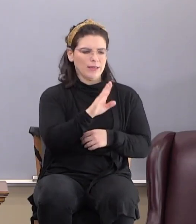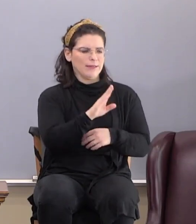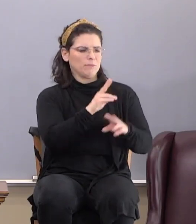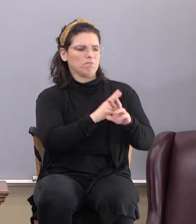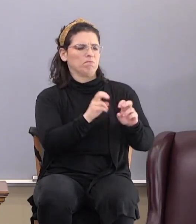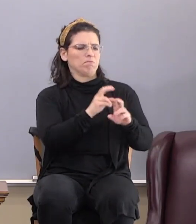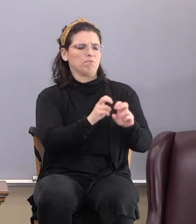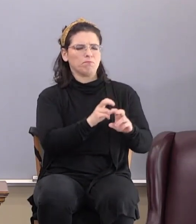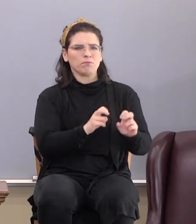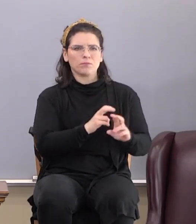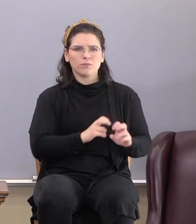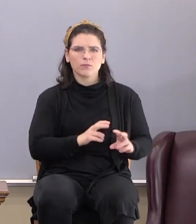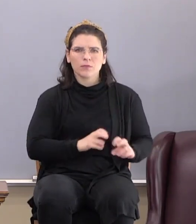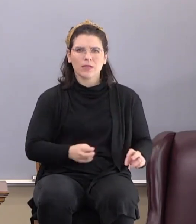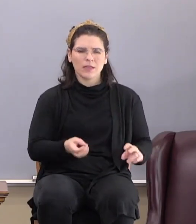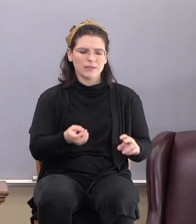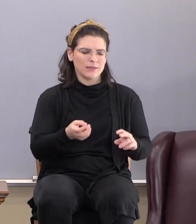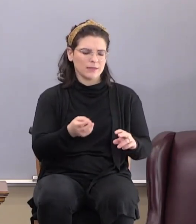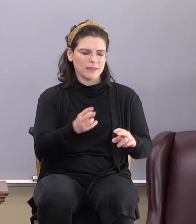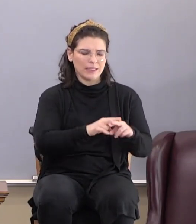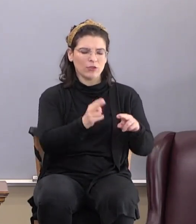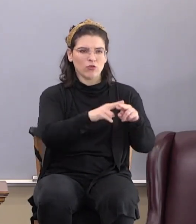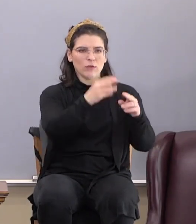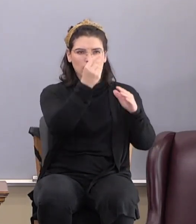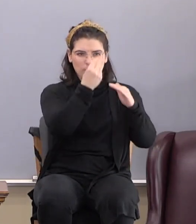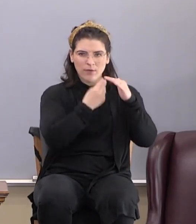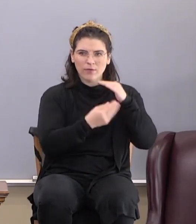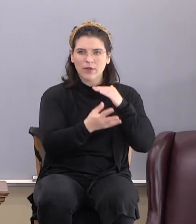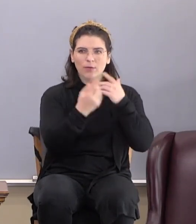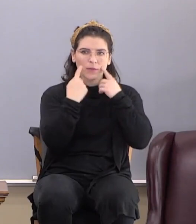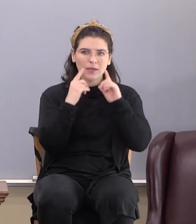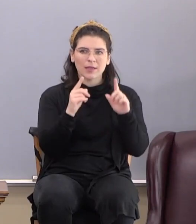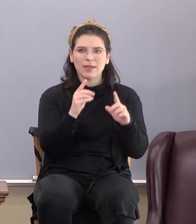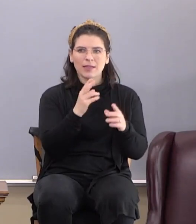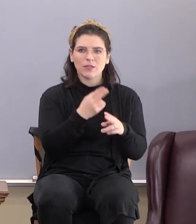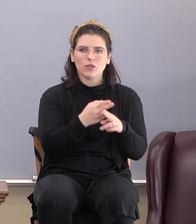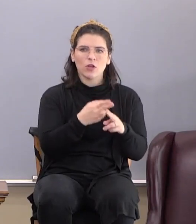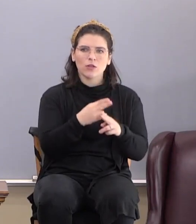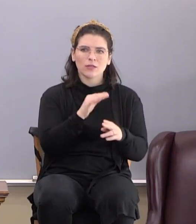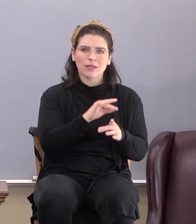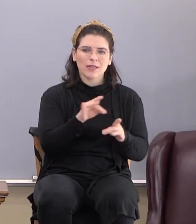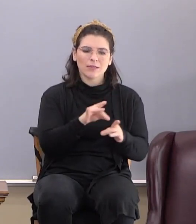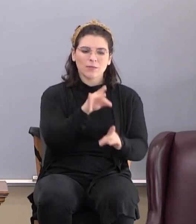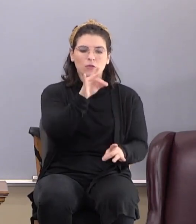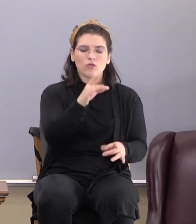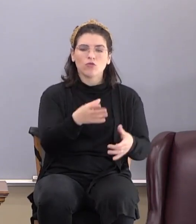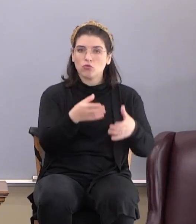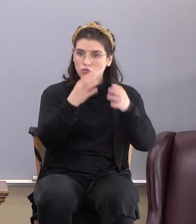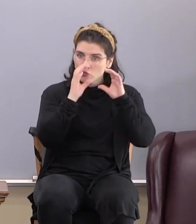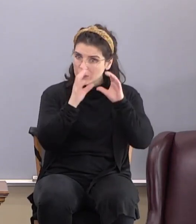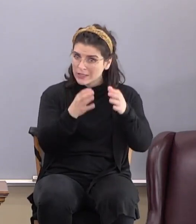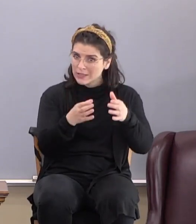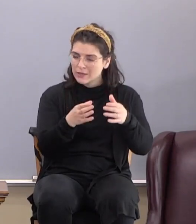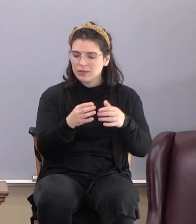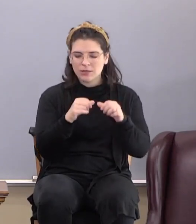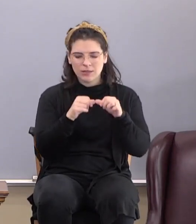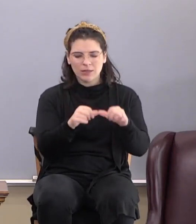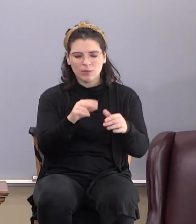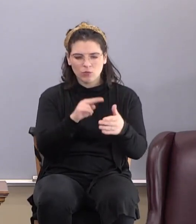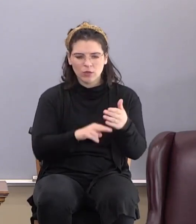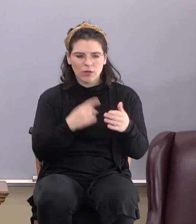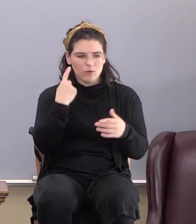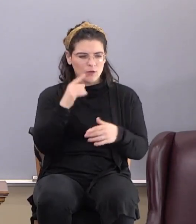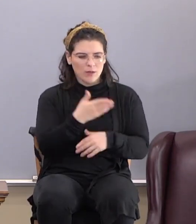he's amplifying the fulfillment, he calls it the spiritual drink. Keep reading. For